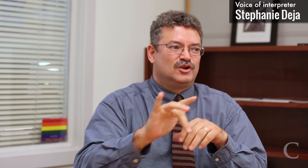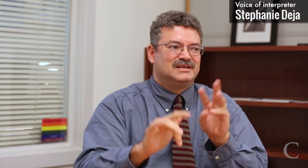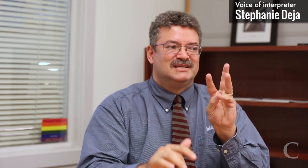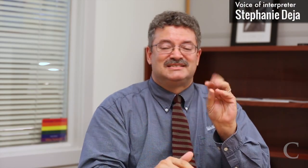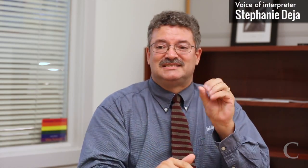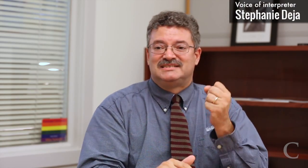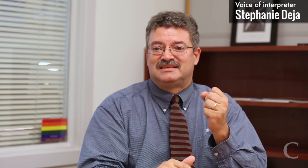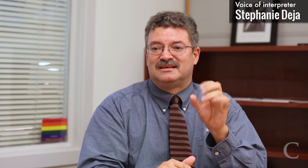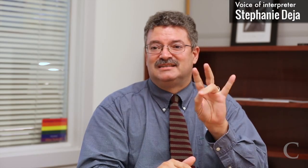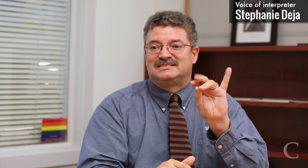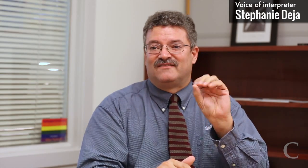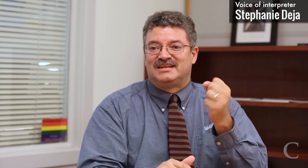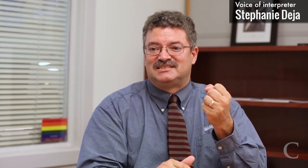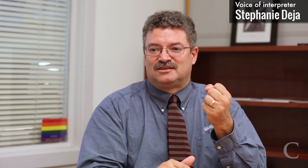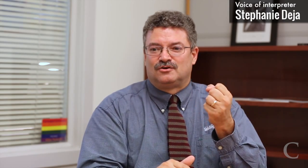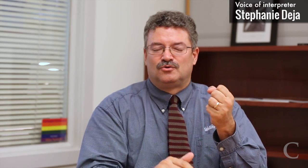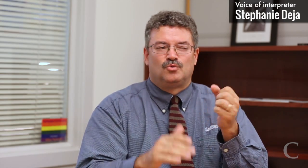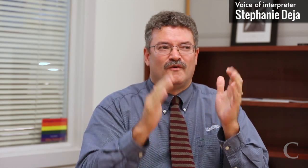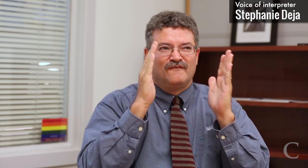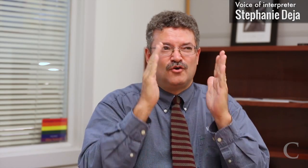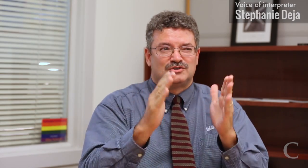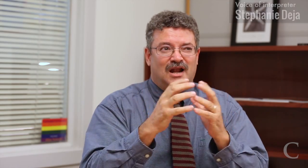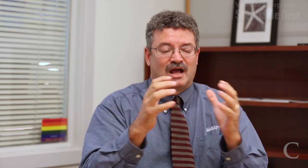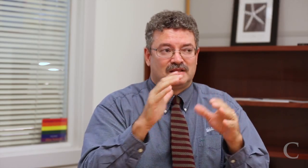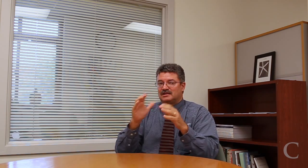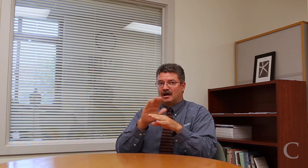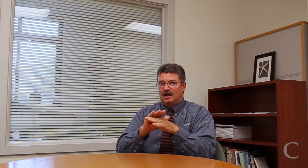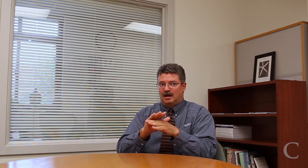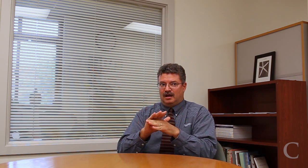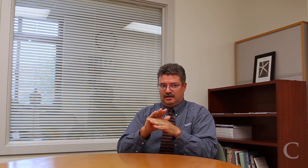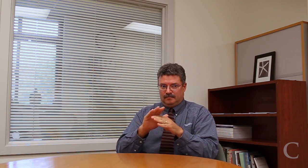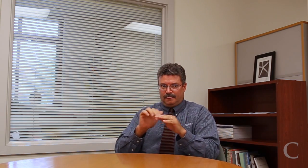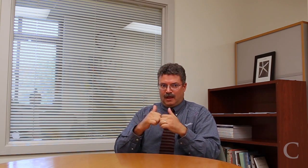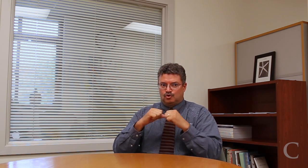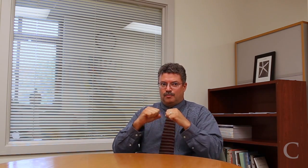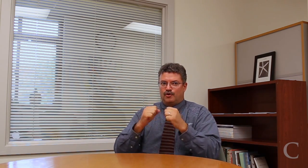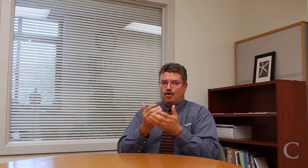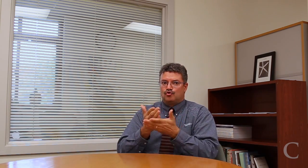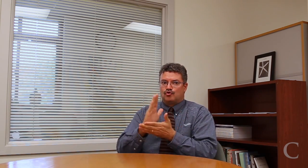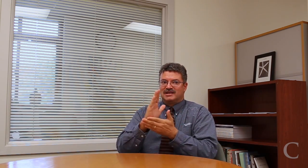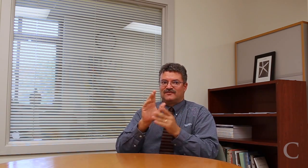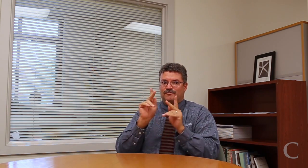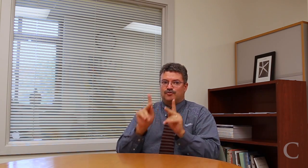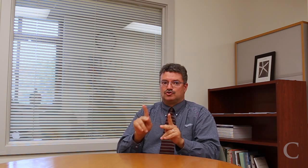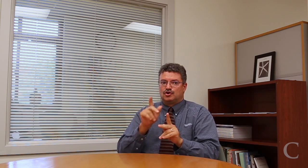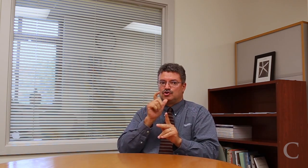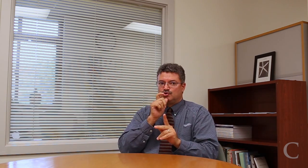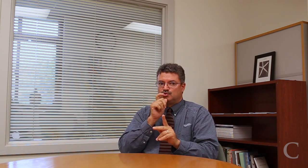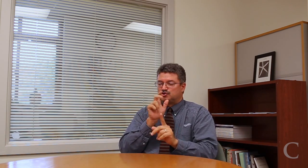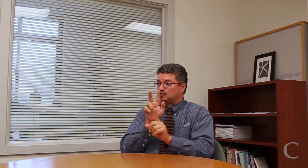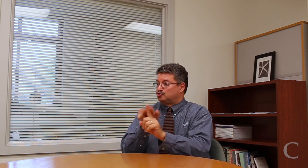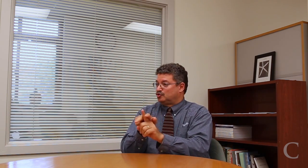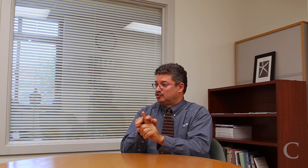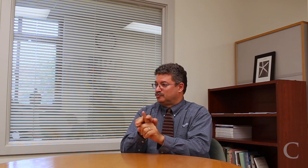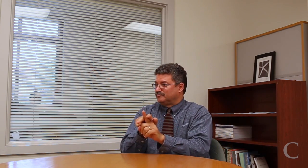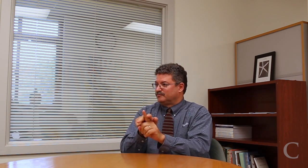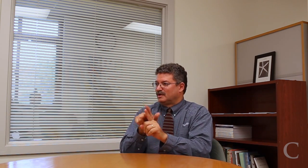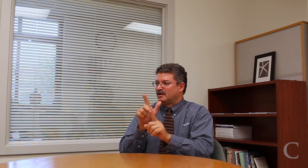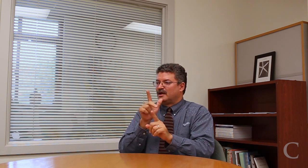that were passed in the early 60s and 70s, focused a lot on how to protect the rights of the person who was